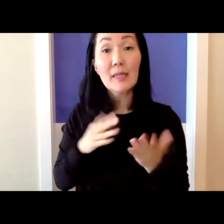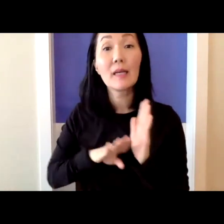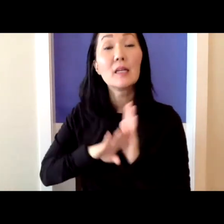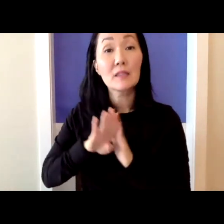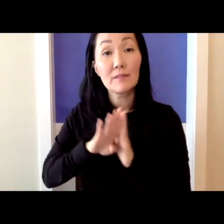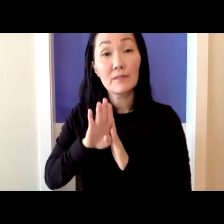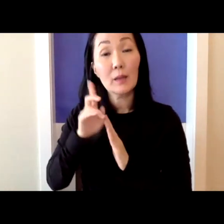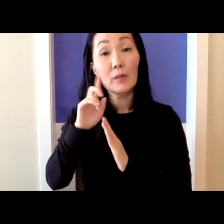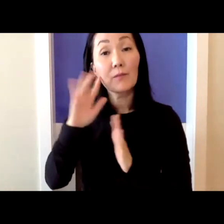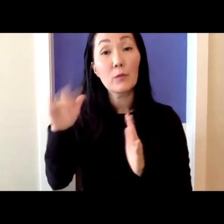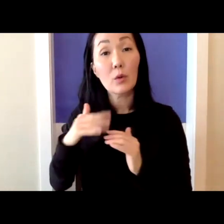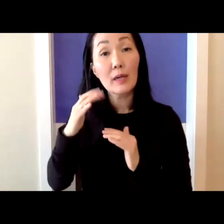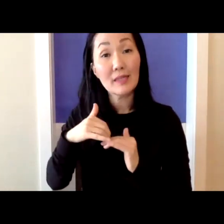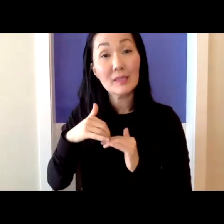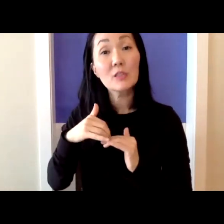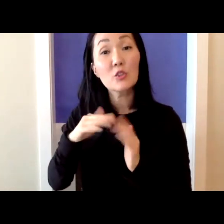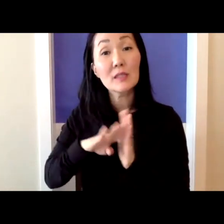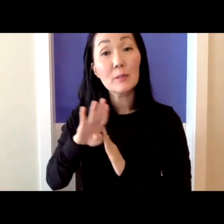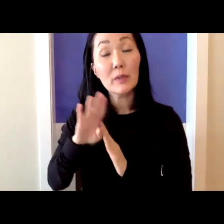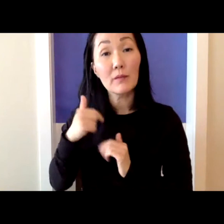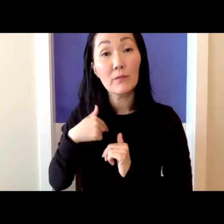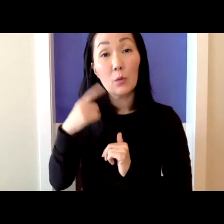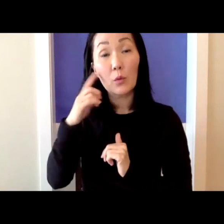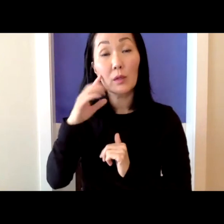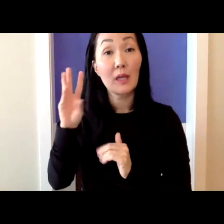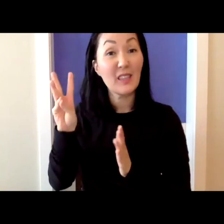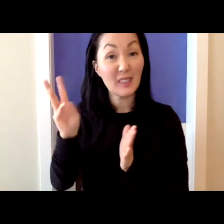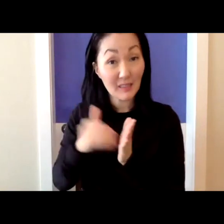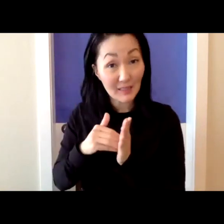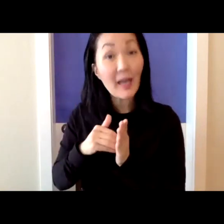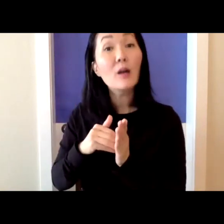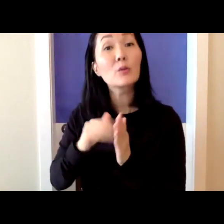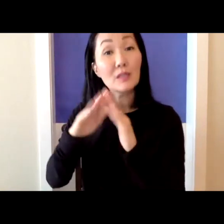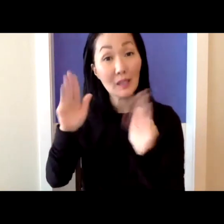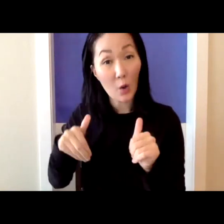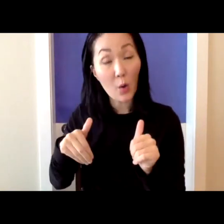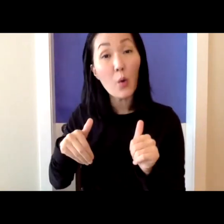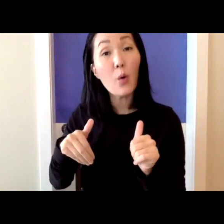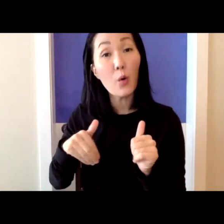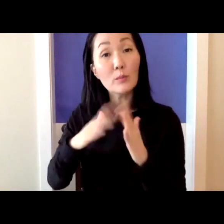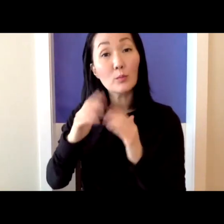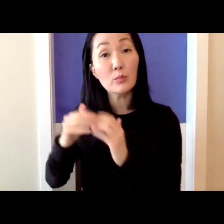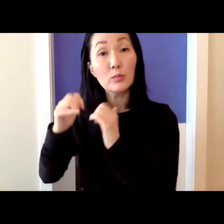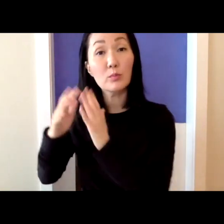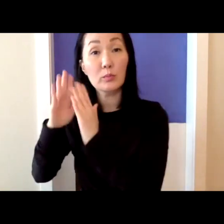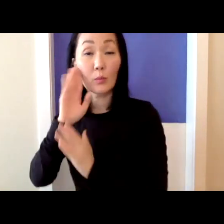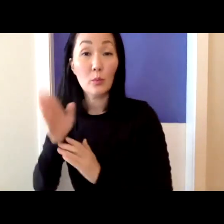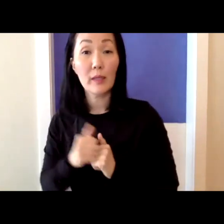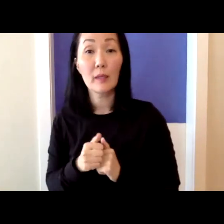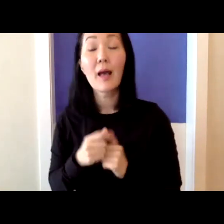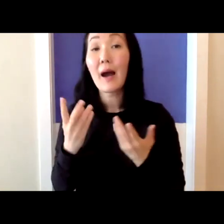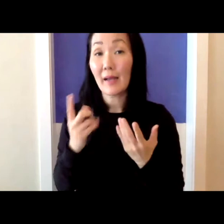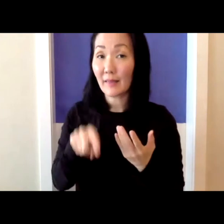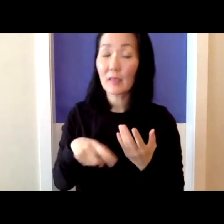development, and what those 6,000 homes will mean for Vancouver. I think we need more supply of housing, but not necessarily from